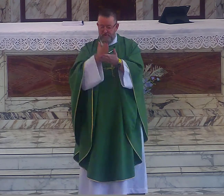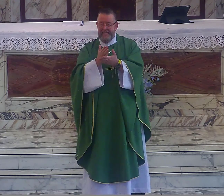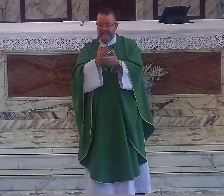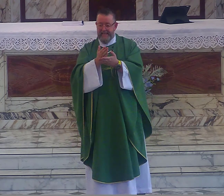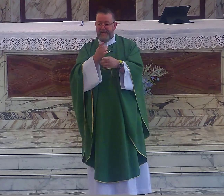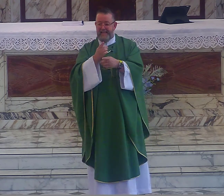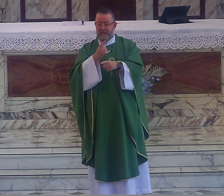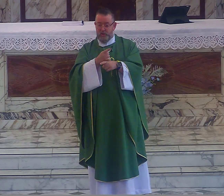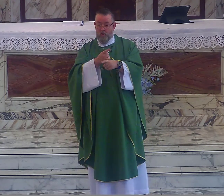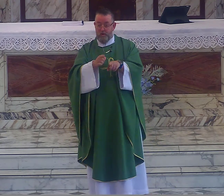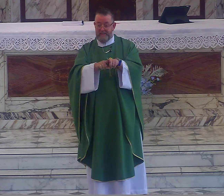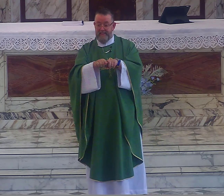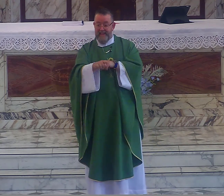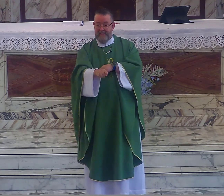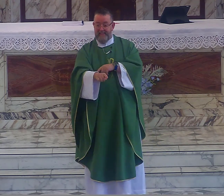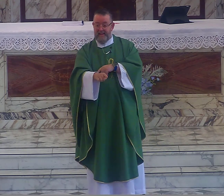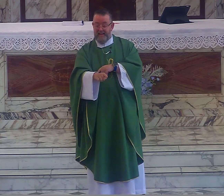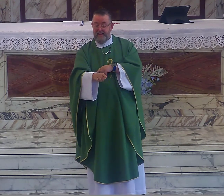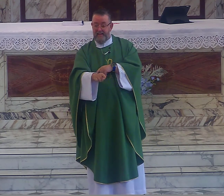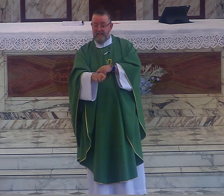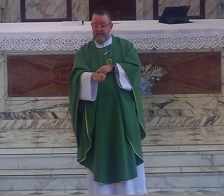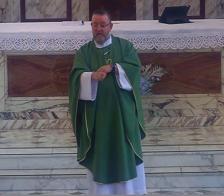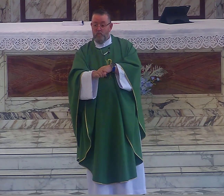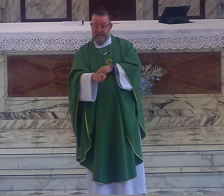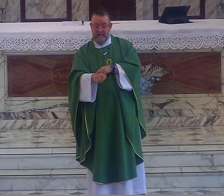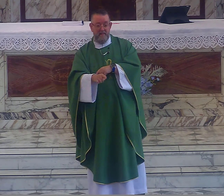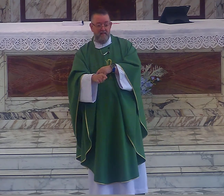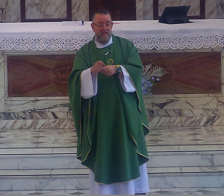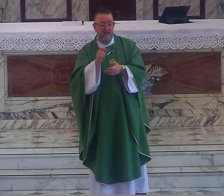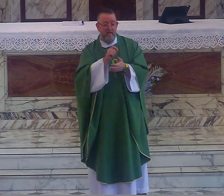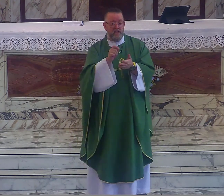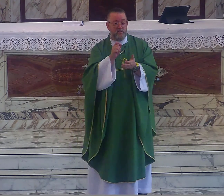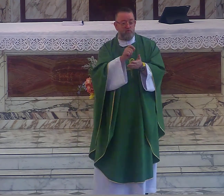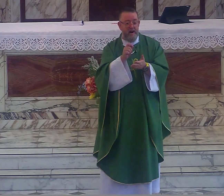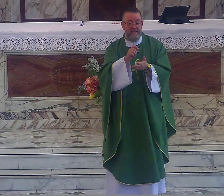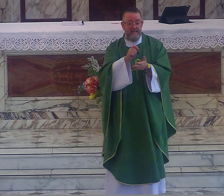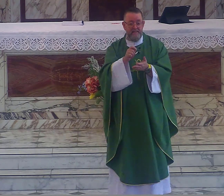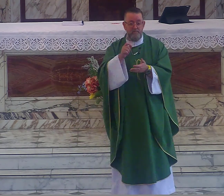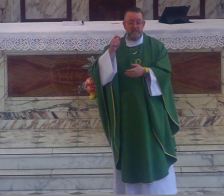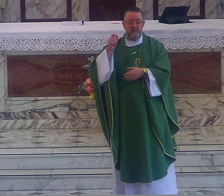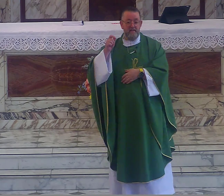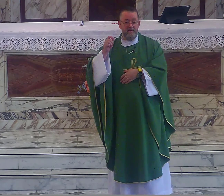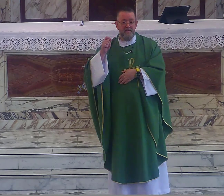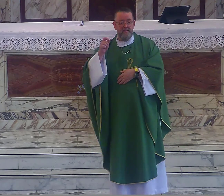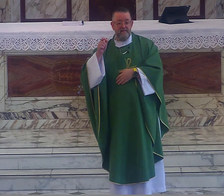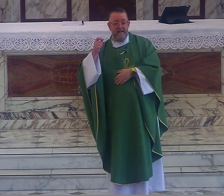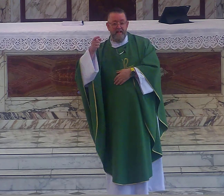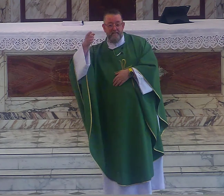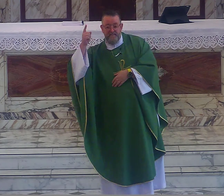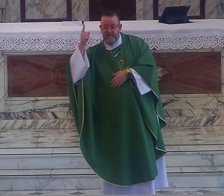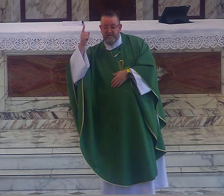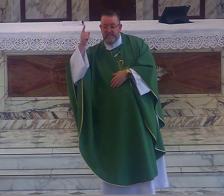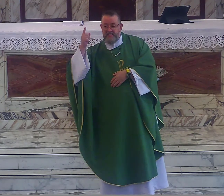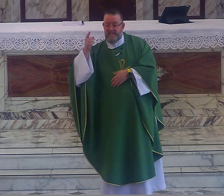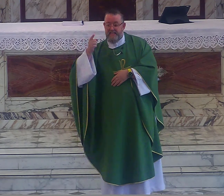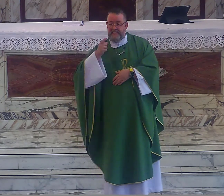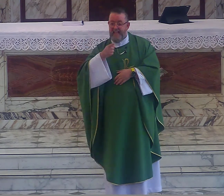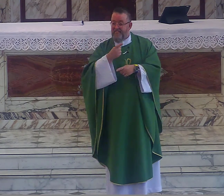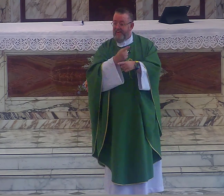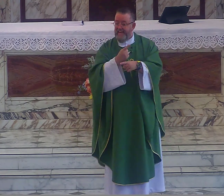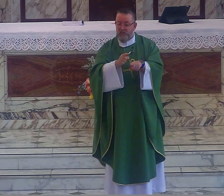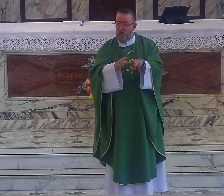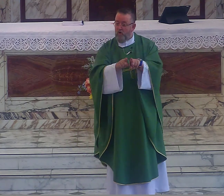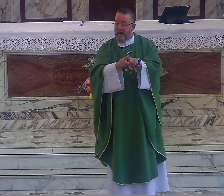Who really talks like that? Well, the scribes and the